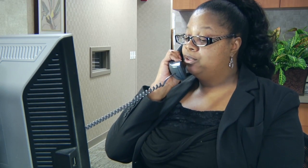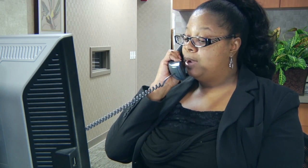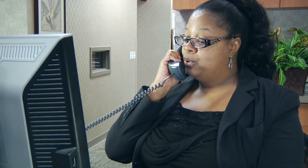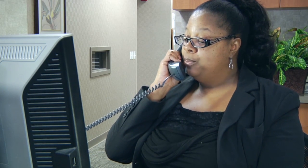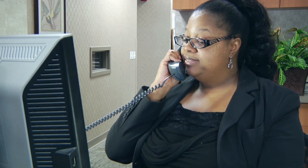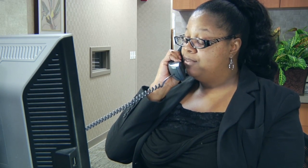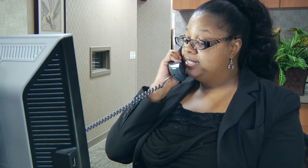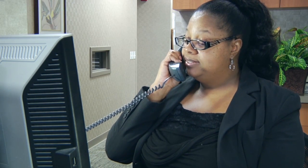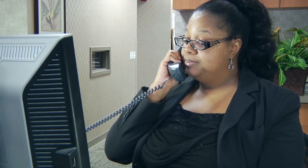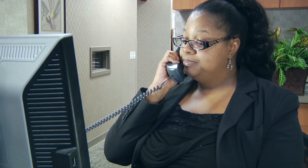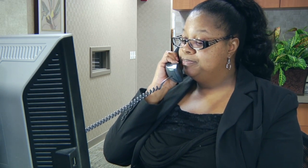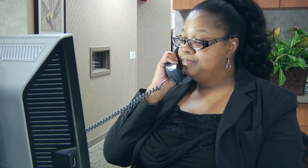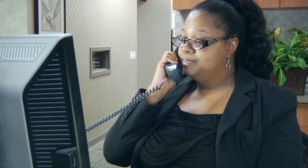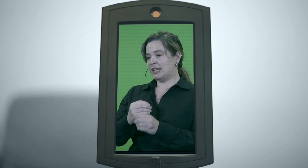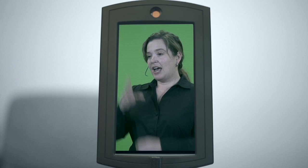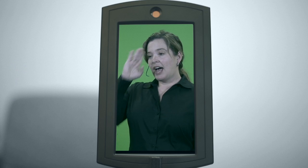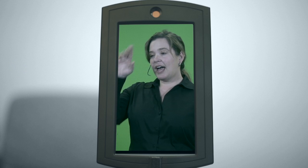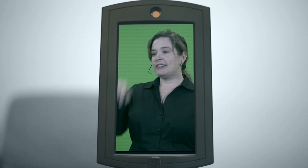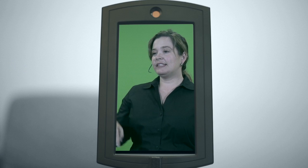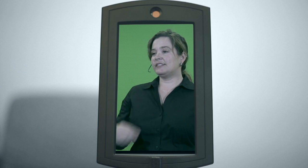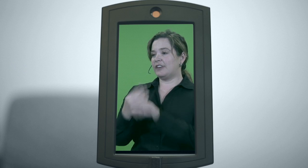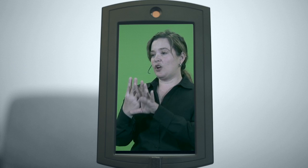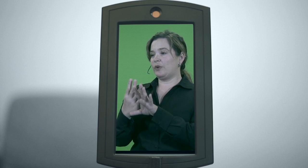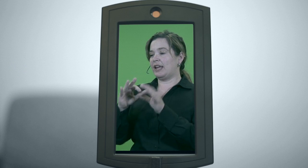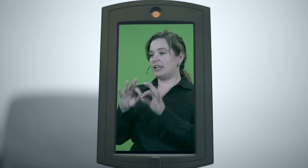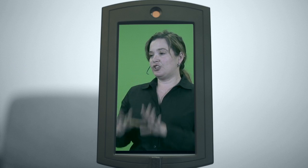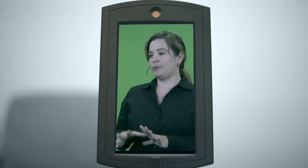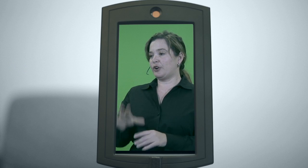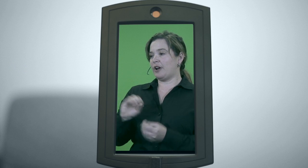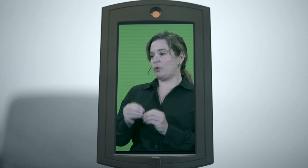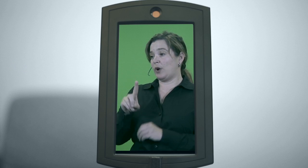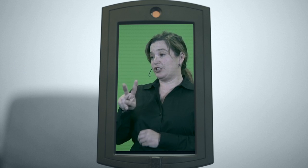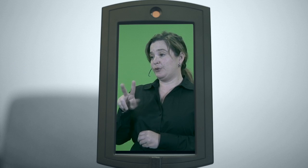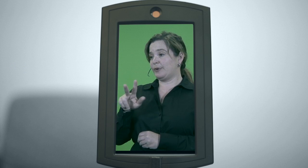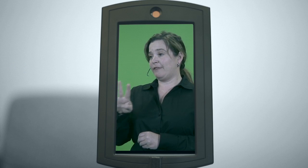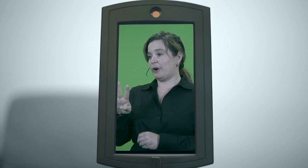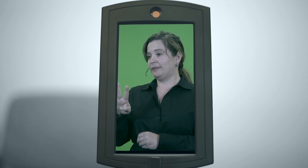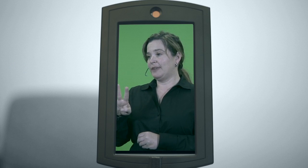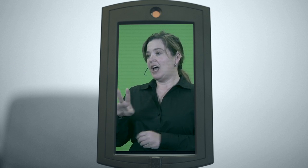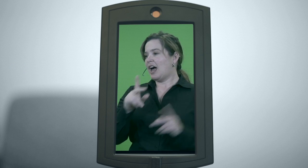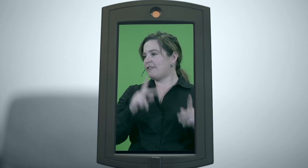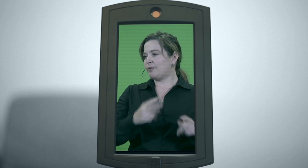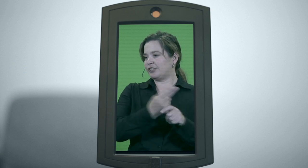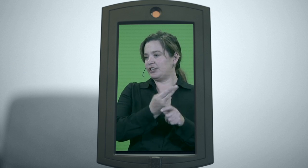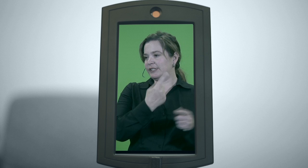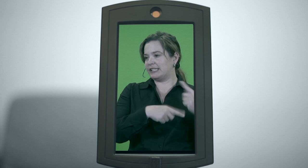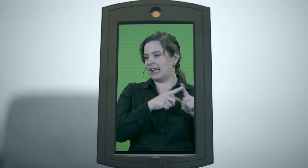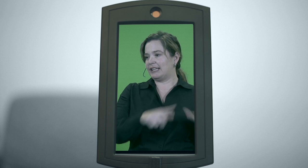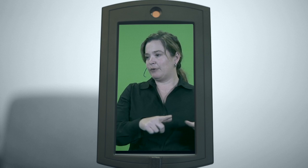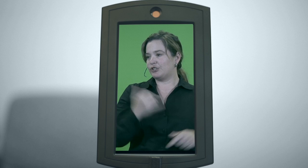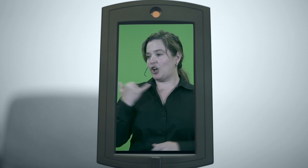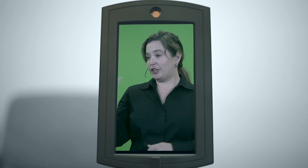Hello, Dr. Robert Harmon's office. Hi, this is Video Relay Interpreter number 1234. I have a person